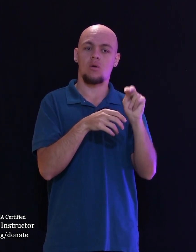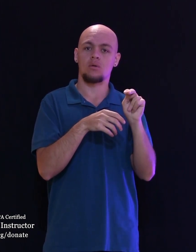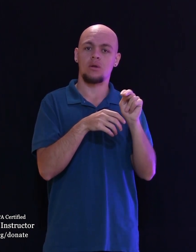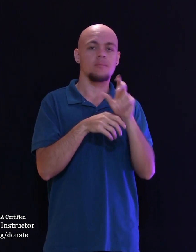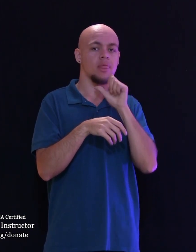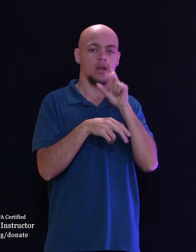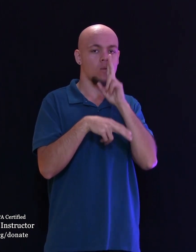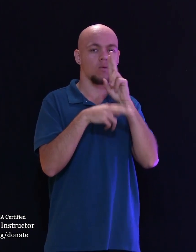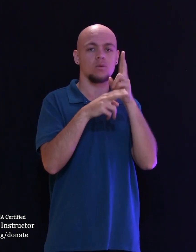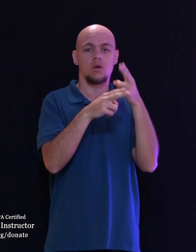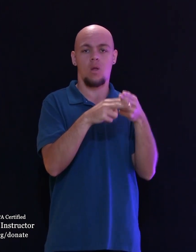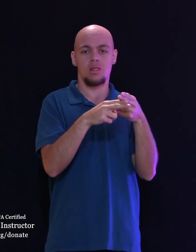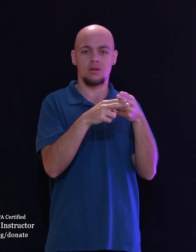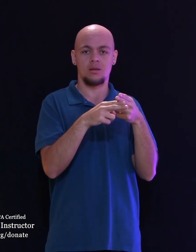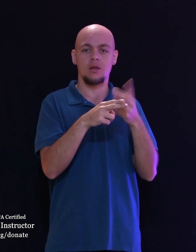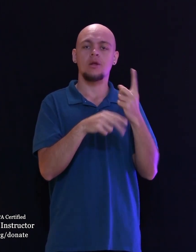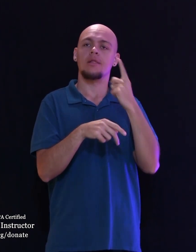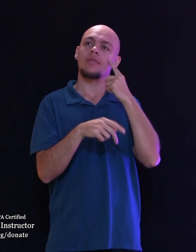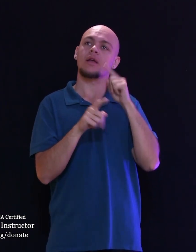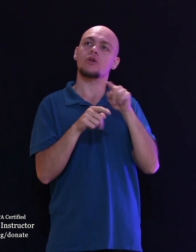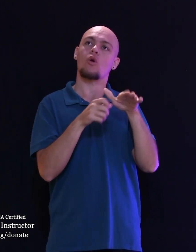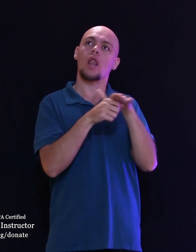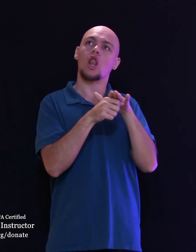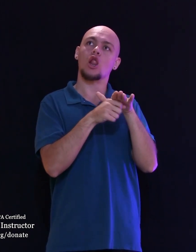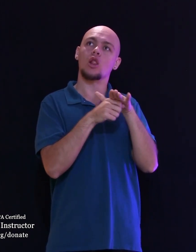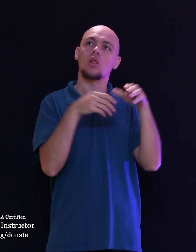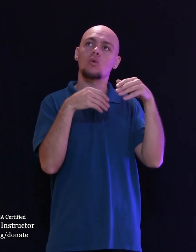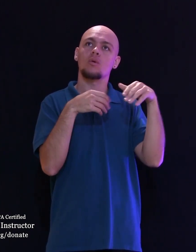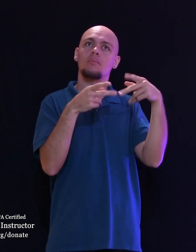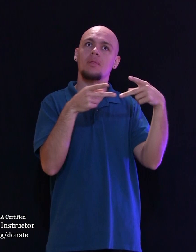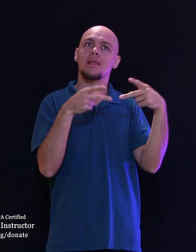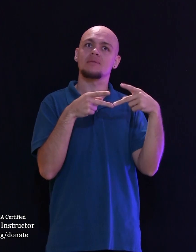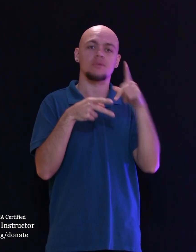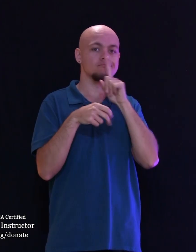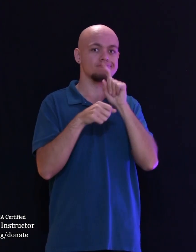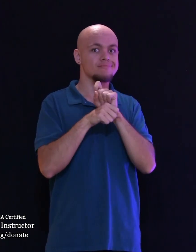it a Starbucks because they want you to go thinking that you're at a local coffee.